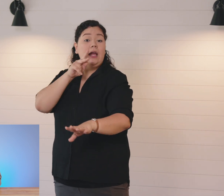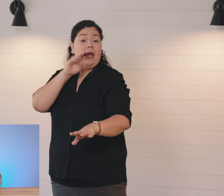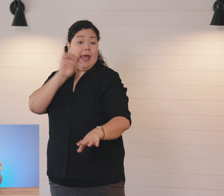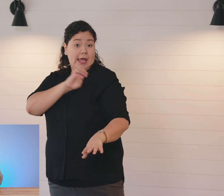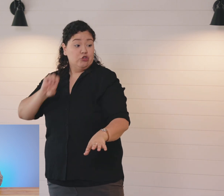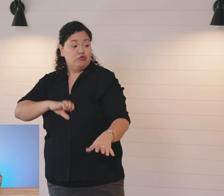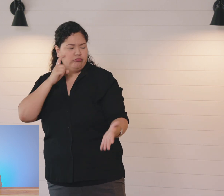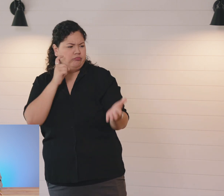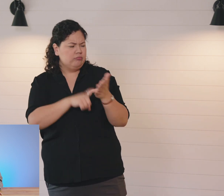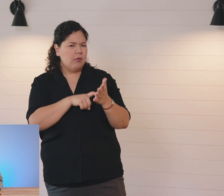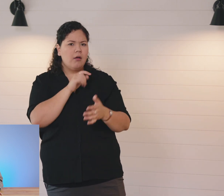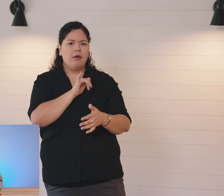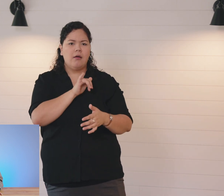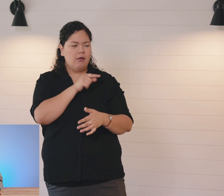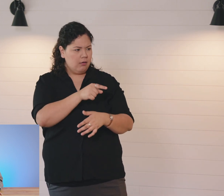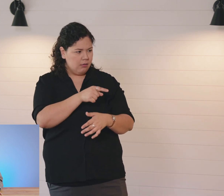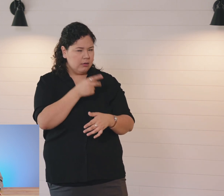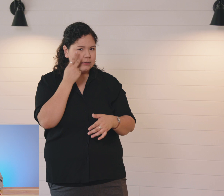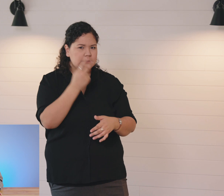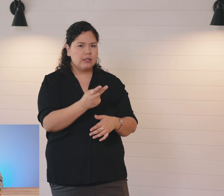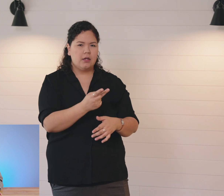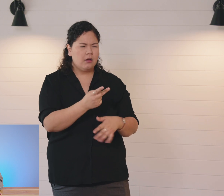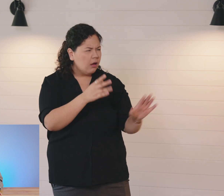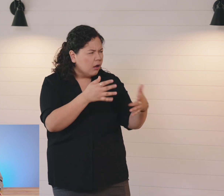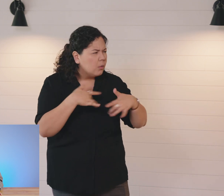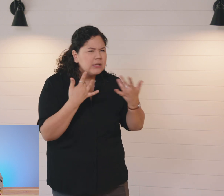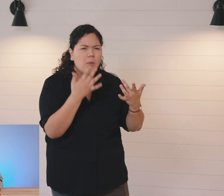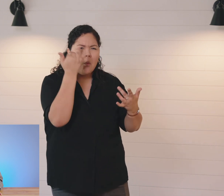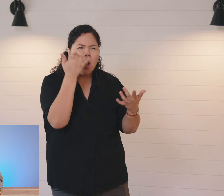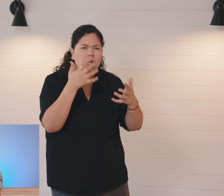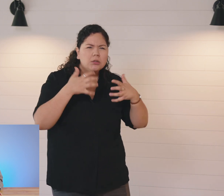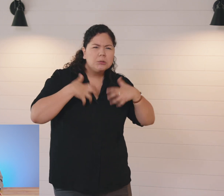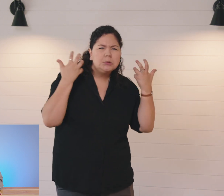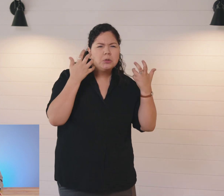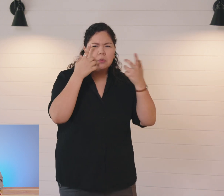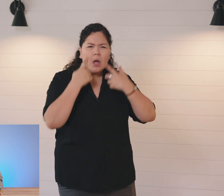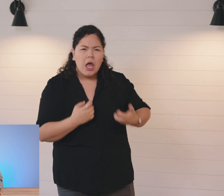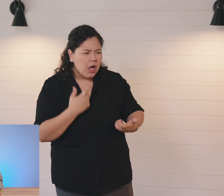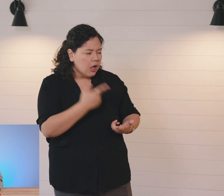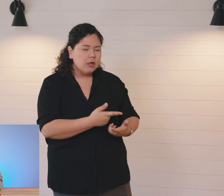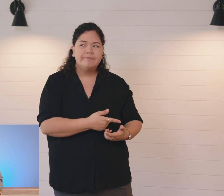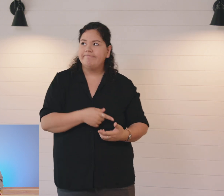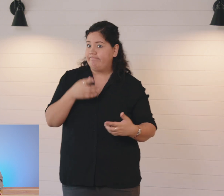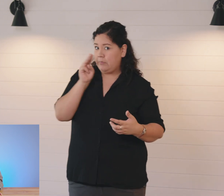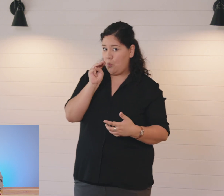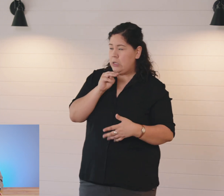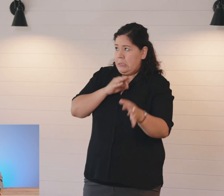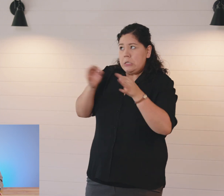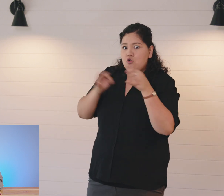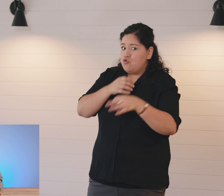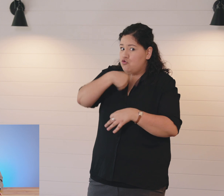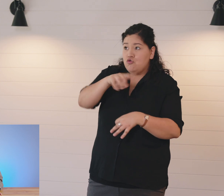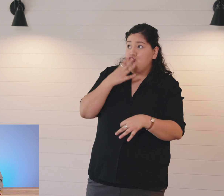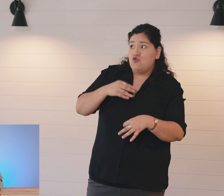daughter's cousin, who he raised as a daughter. And she says, what's going on? He tells her, look, all the Jews are